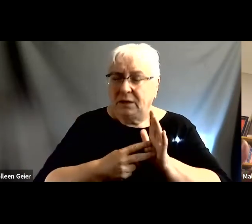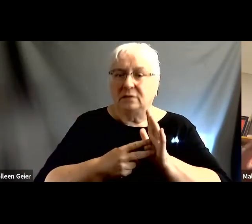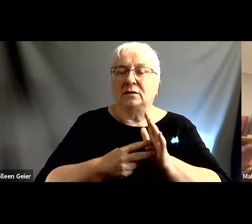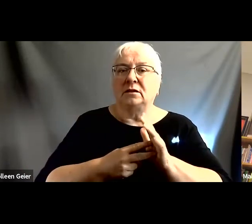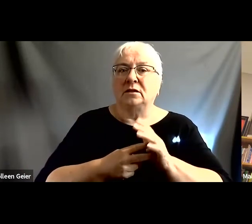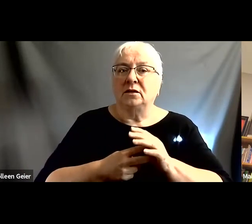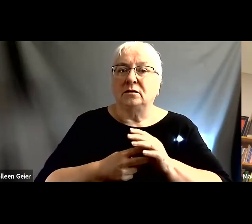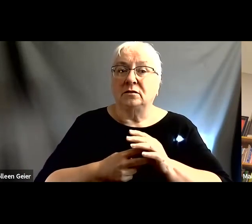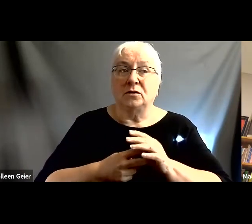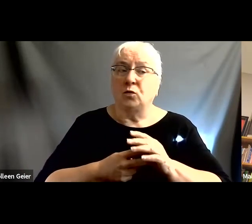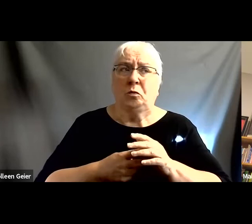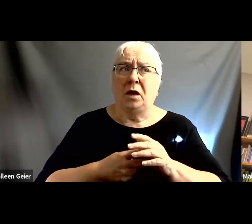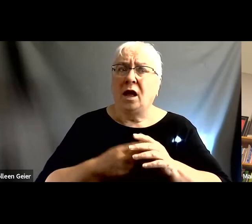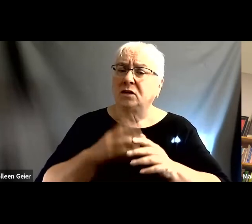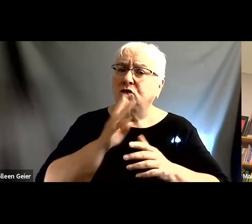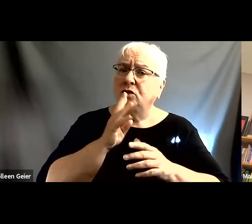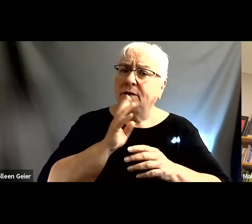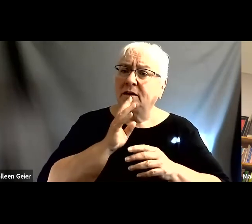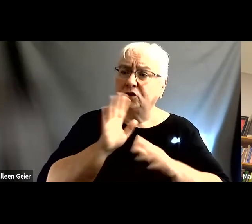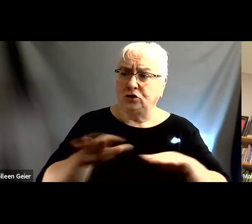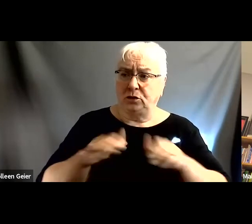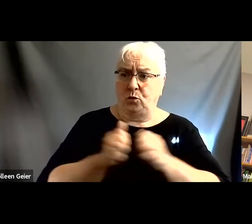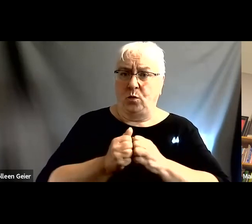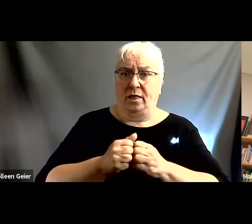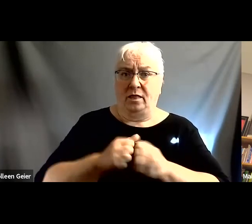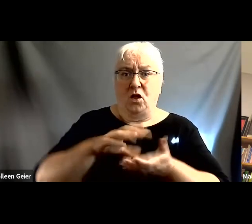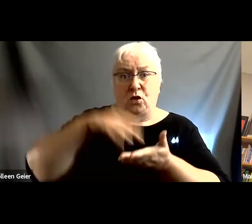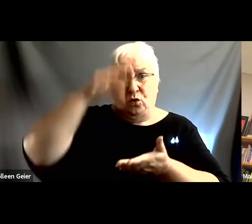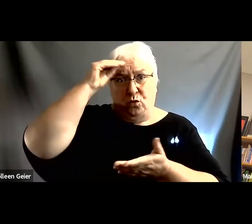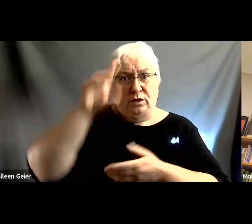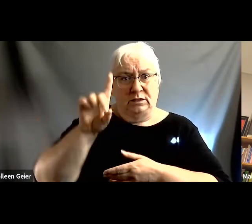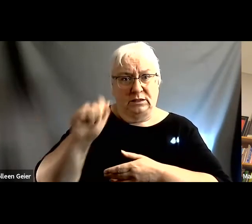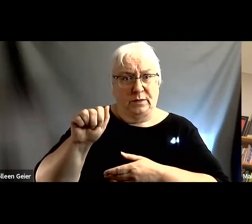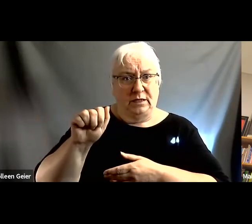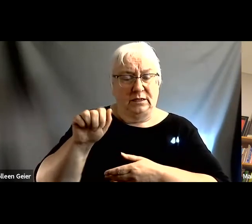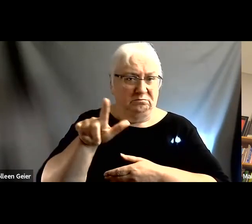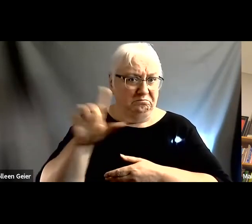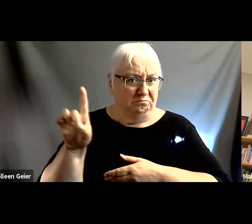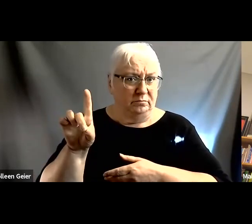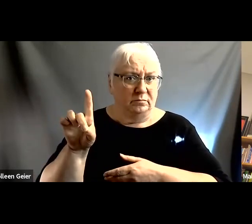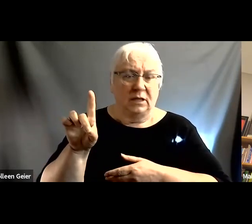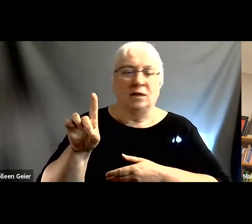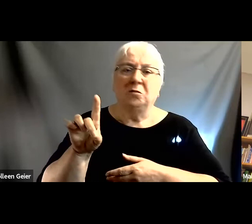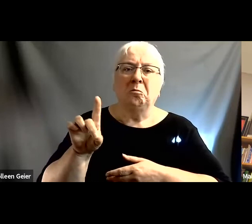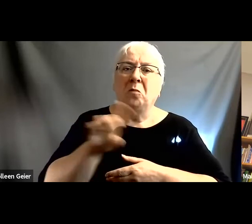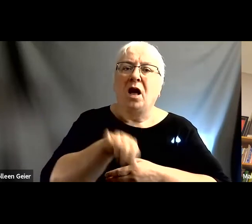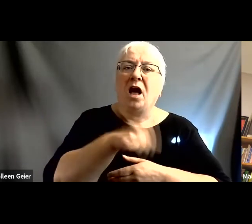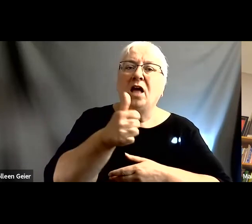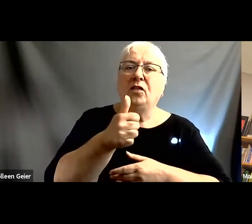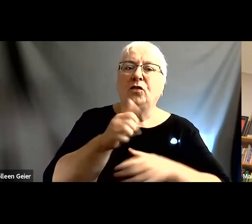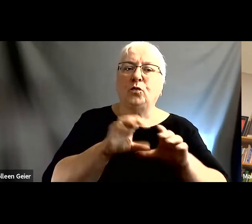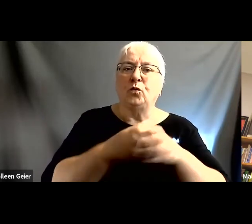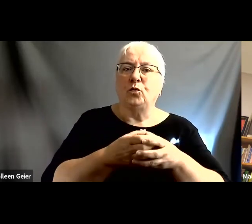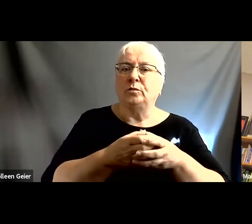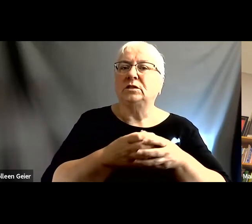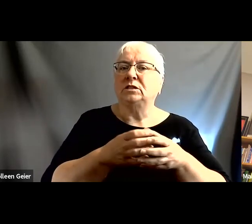with learning disabilities. We are talking about so many other differences. Marginalized population, as we call